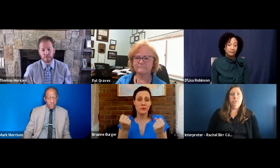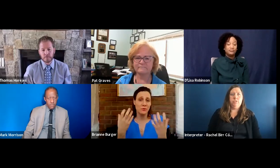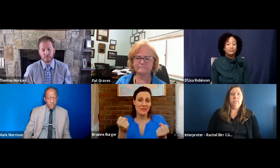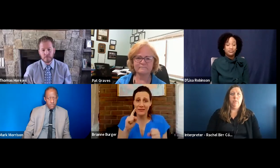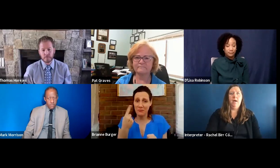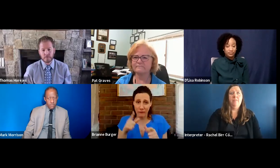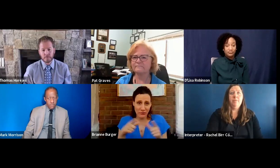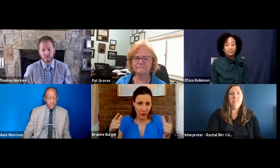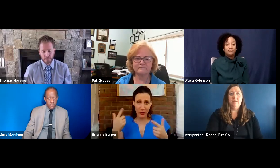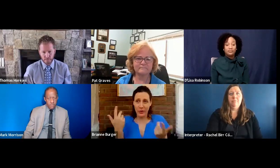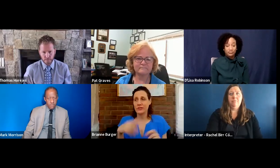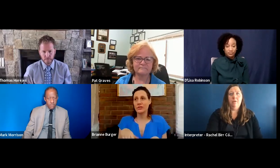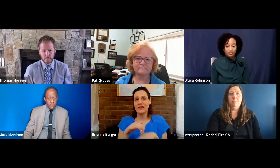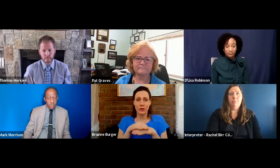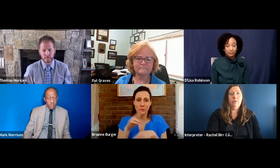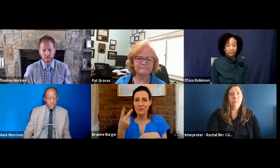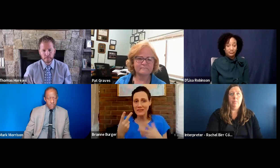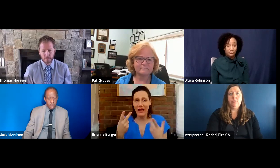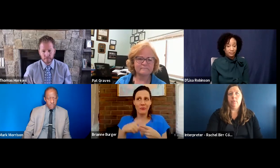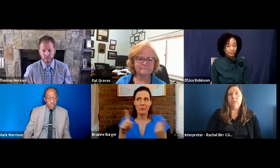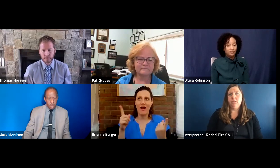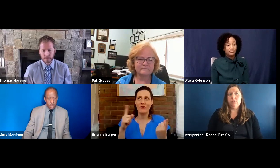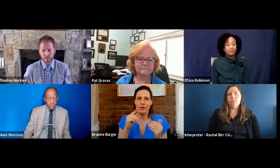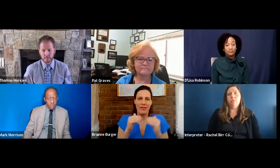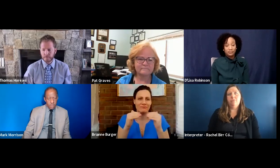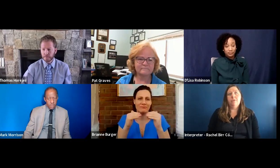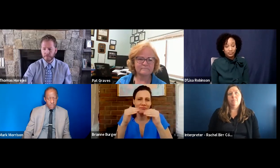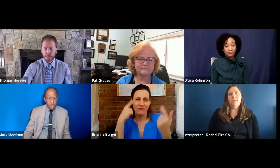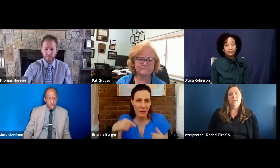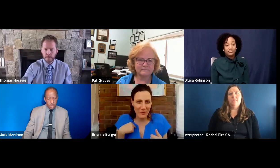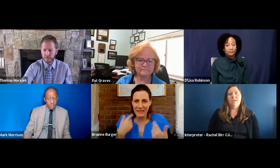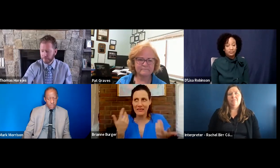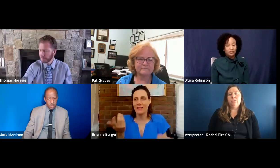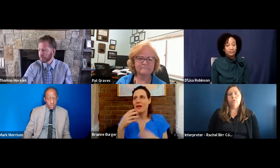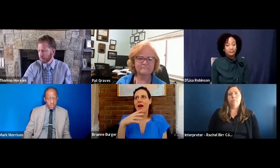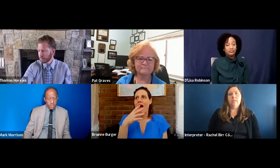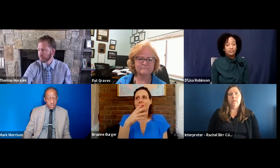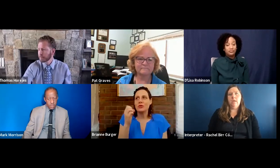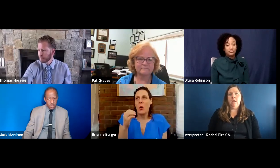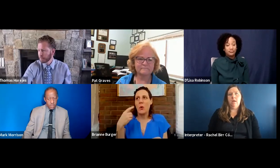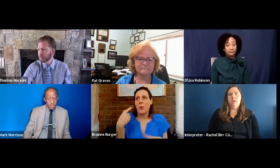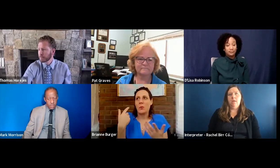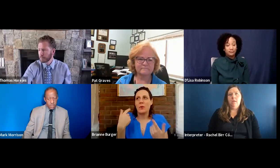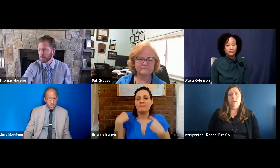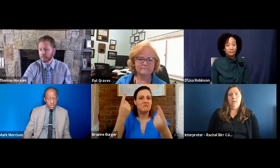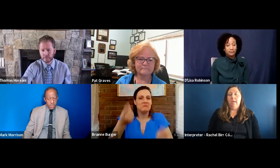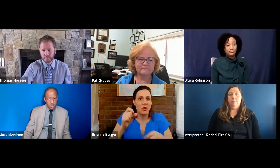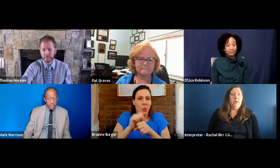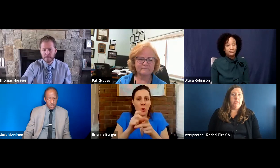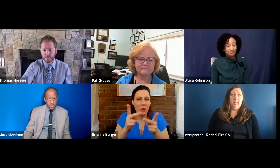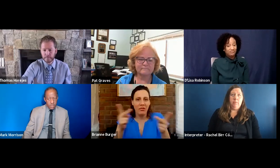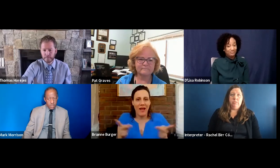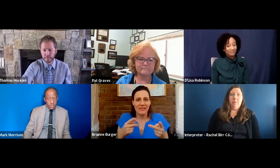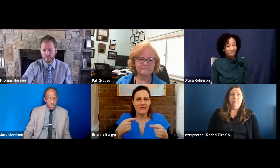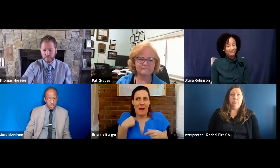that question. So I have been deaf from birth. I went to a residential school from the deaf. So really,